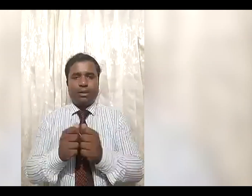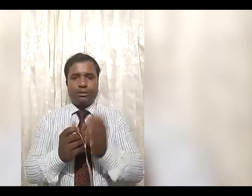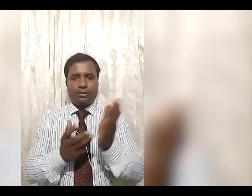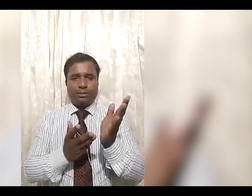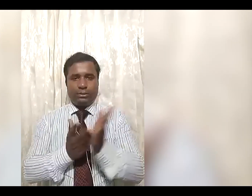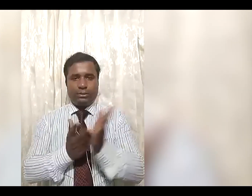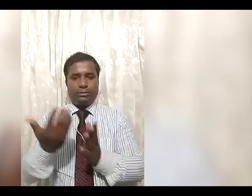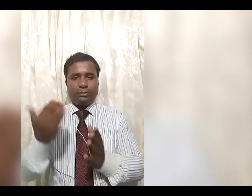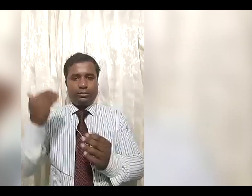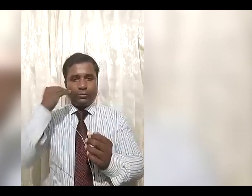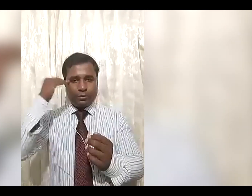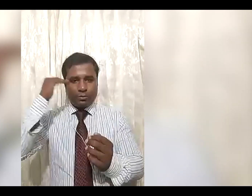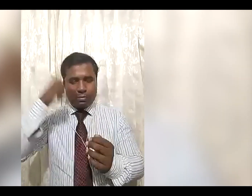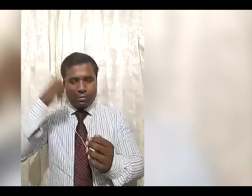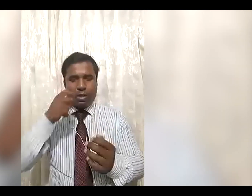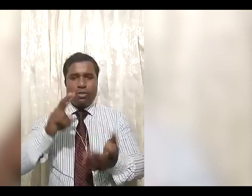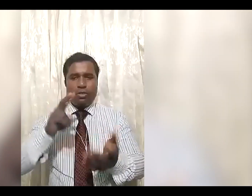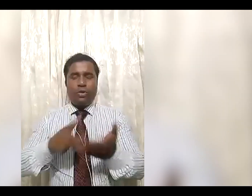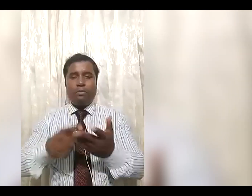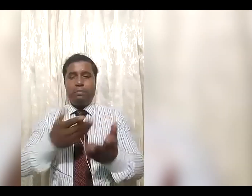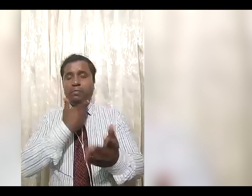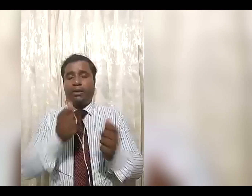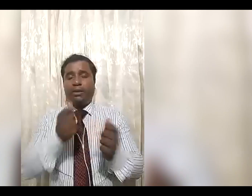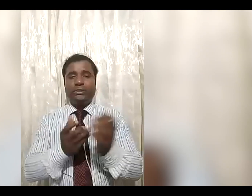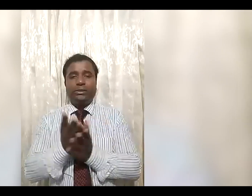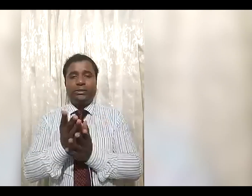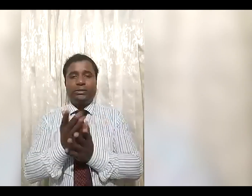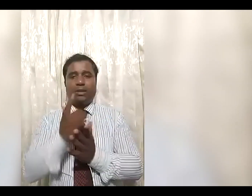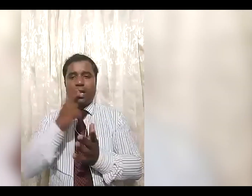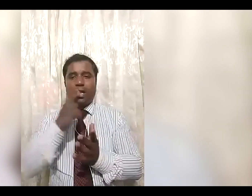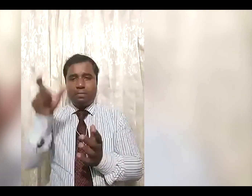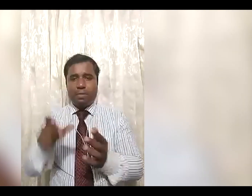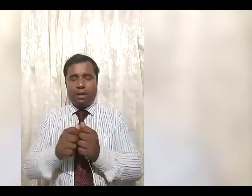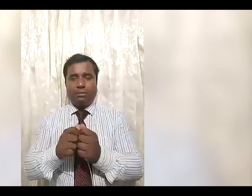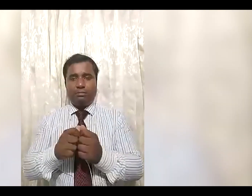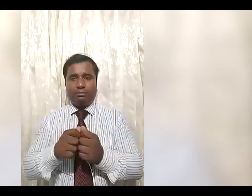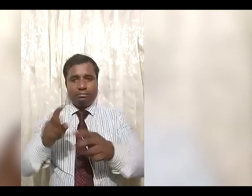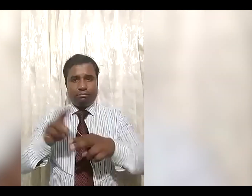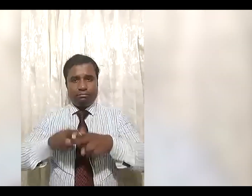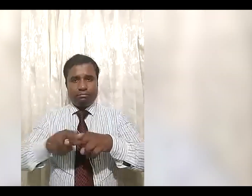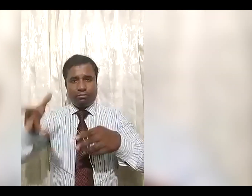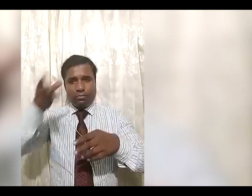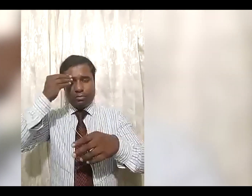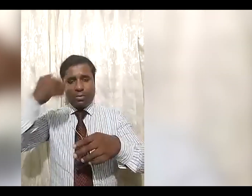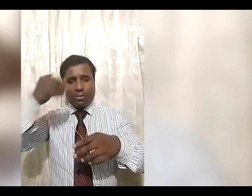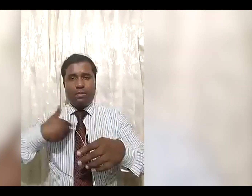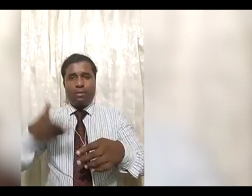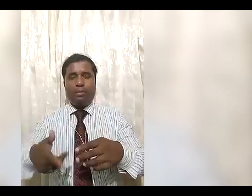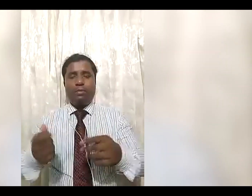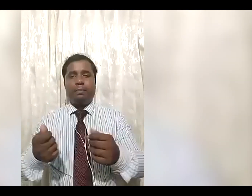Accessibility. It's very interesting because the story you can relate that our